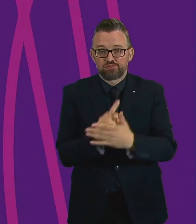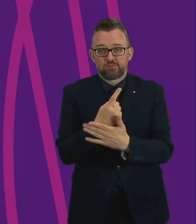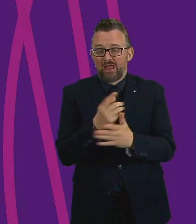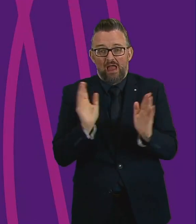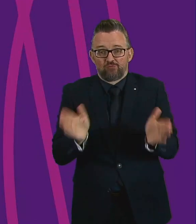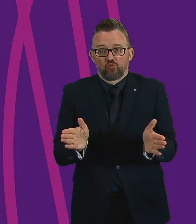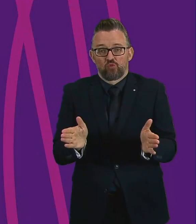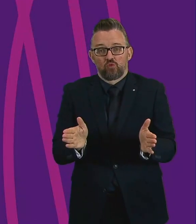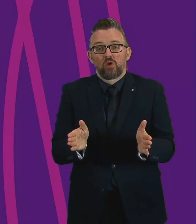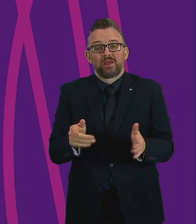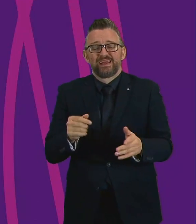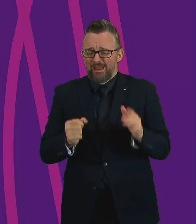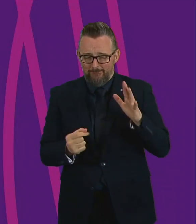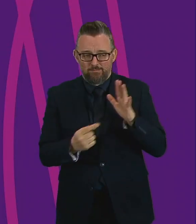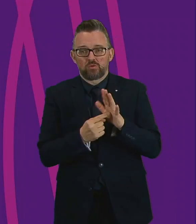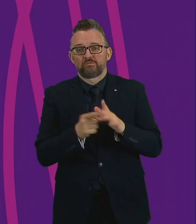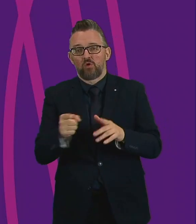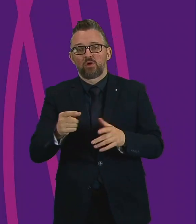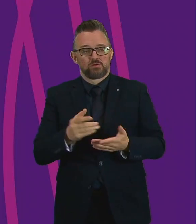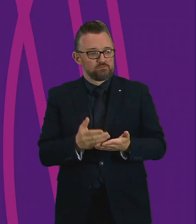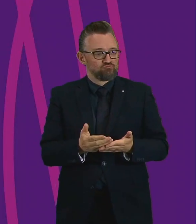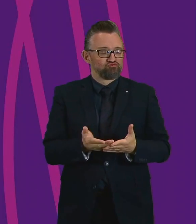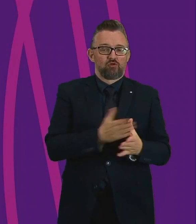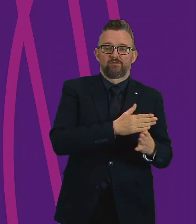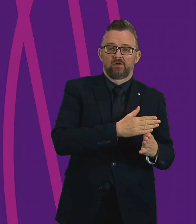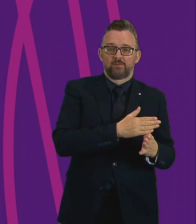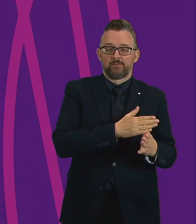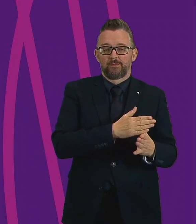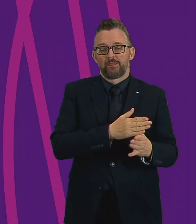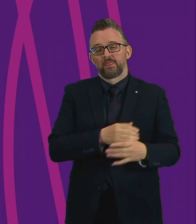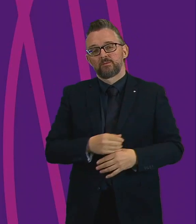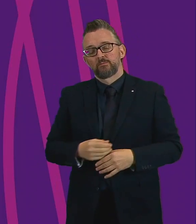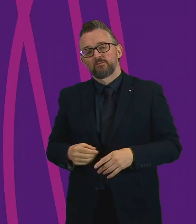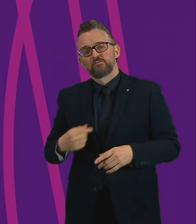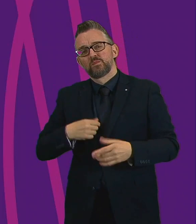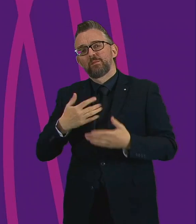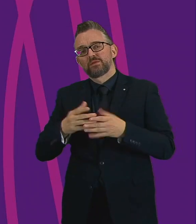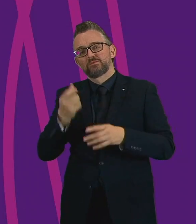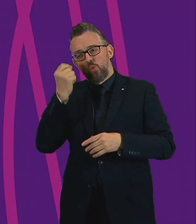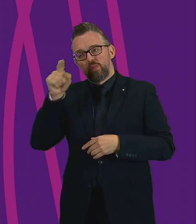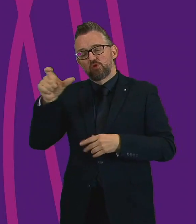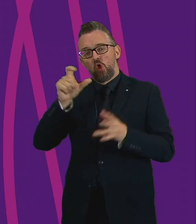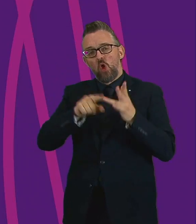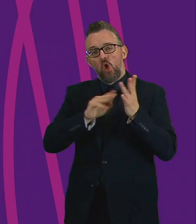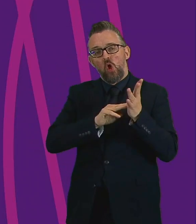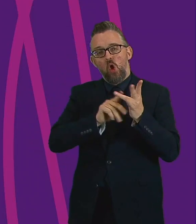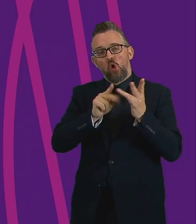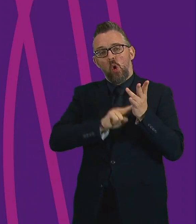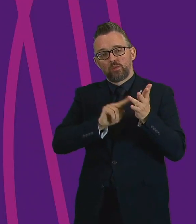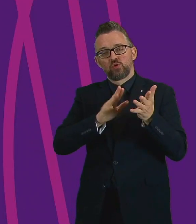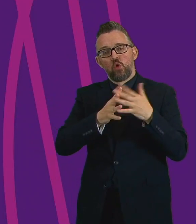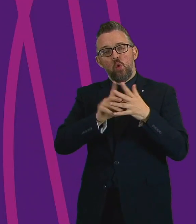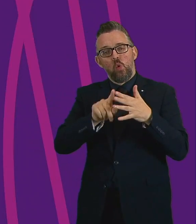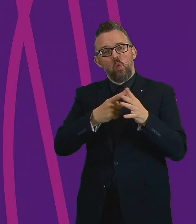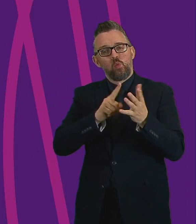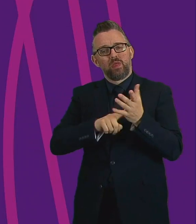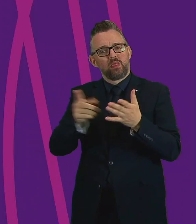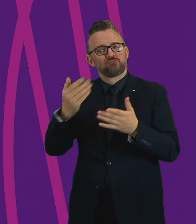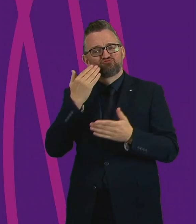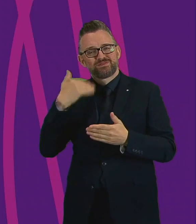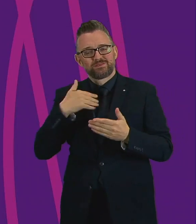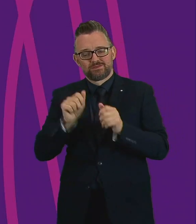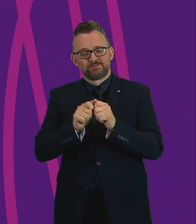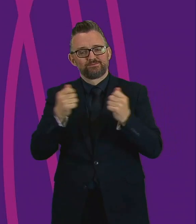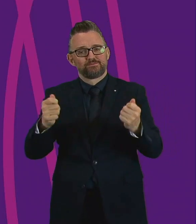key to any recovery plan. I also note that Commonweal, in their recent publication on the way